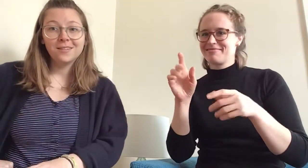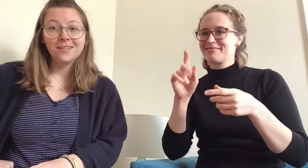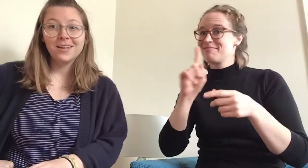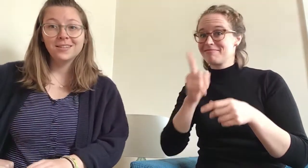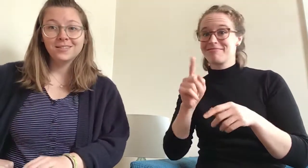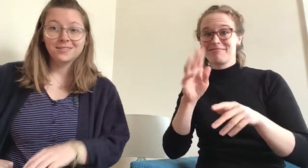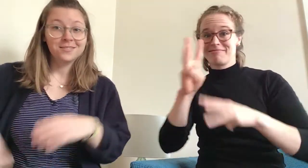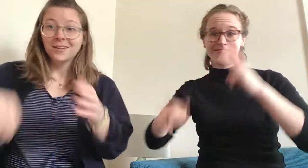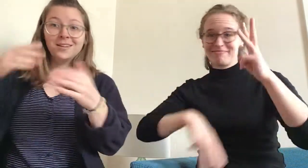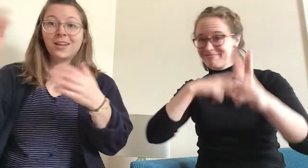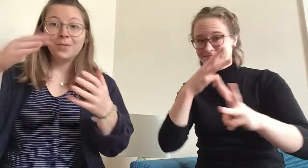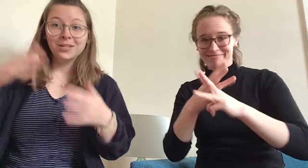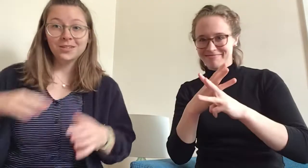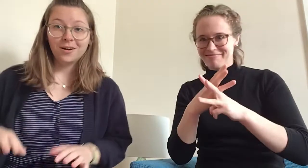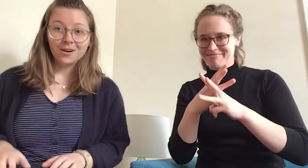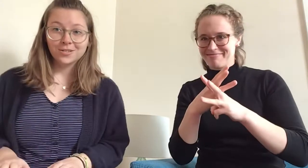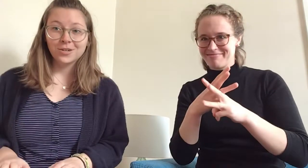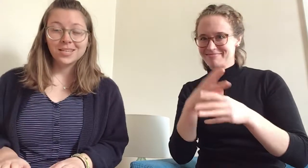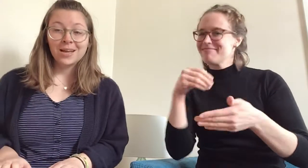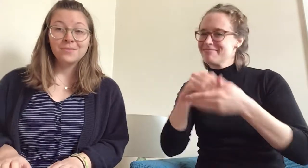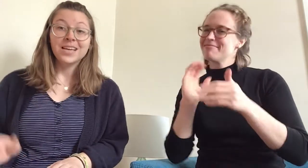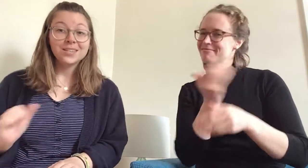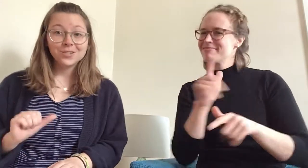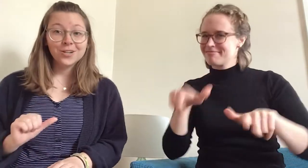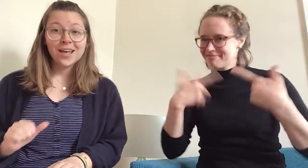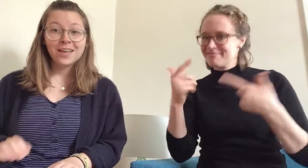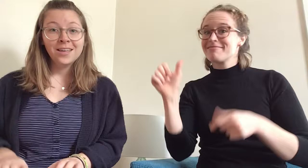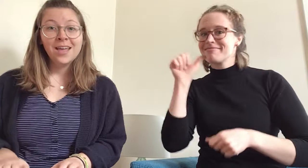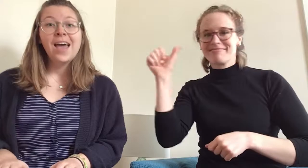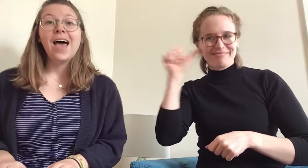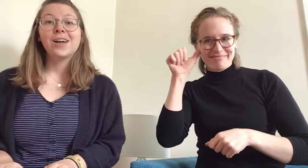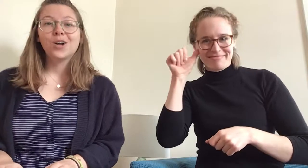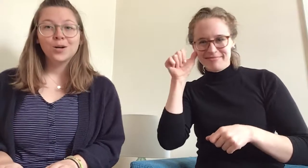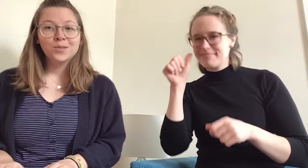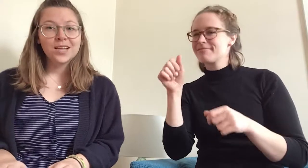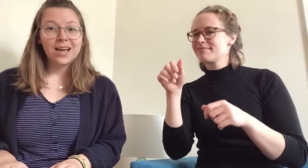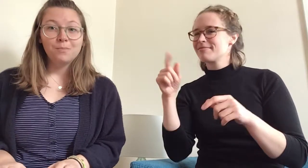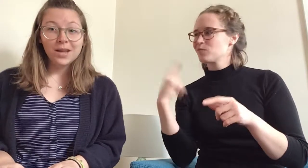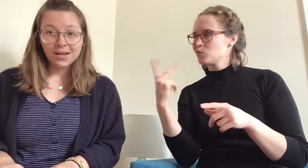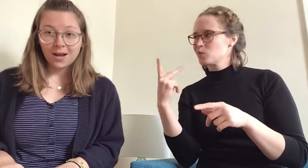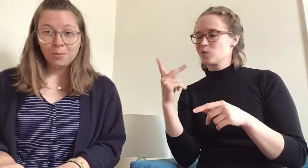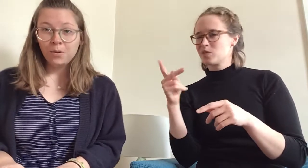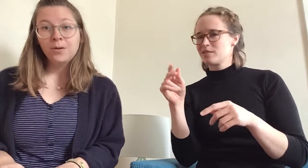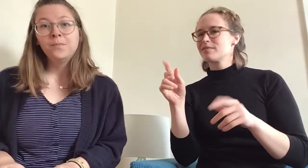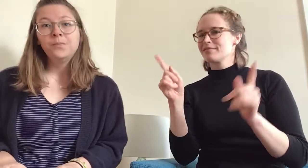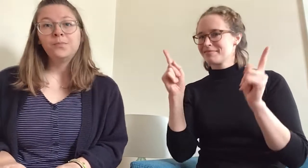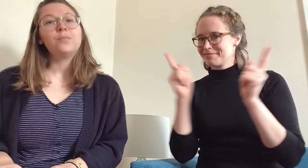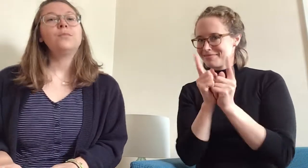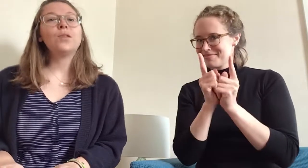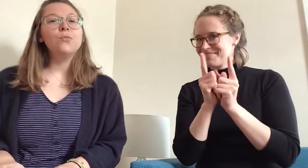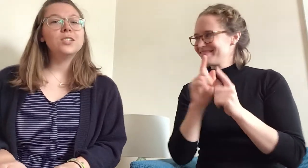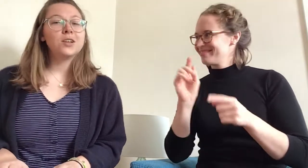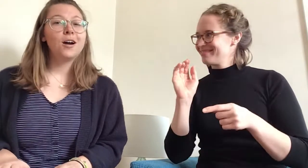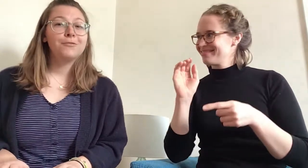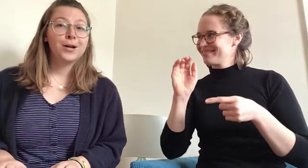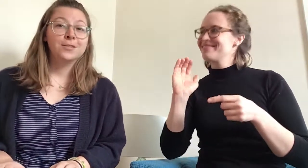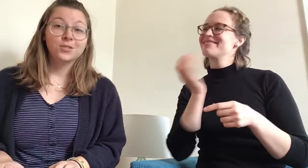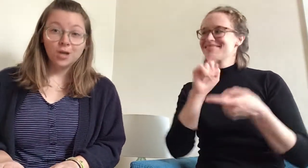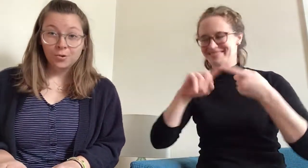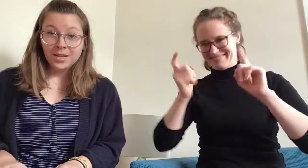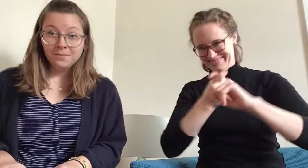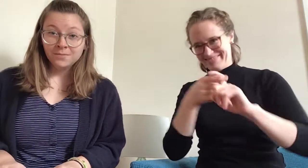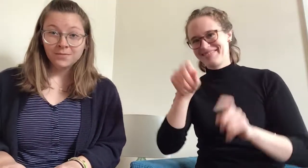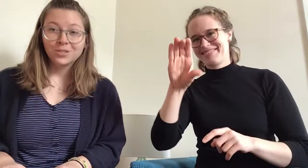world is coming into our story time. Yesterday at curbside pickup, we saw our